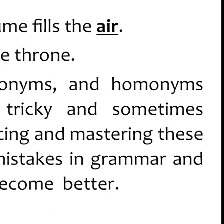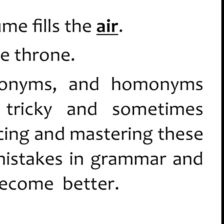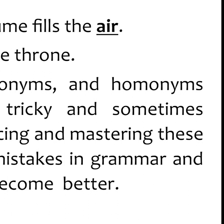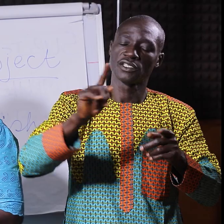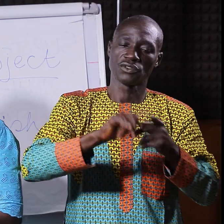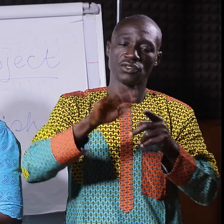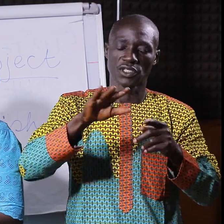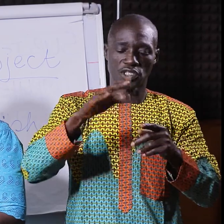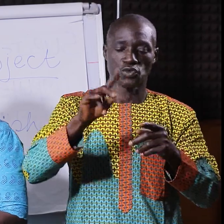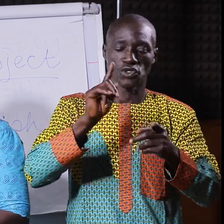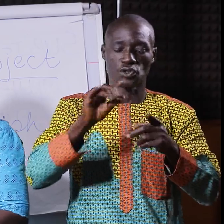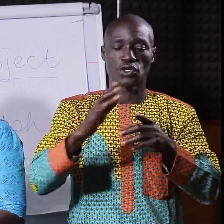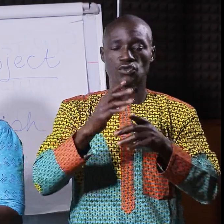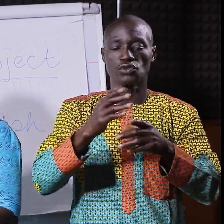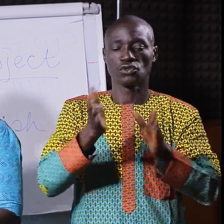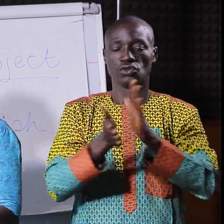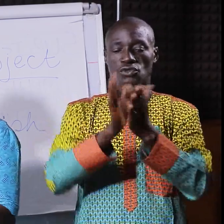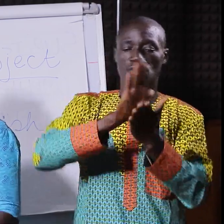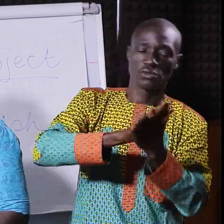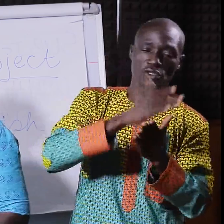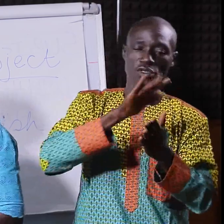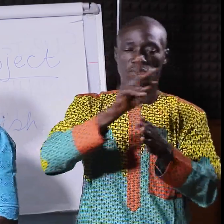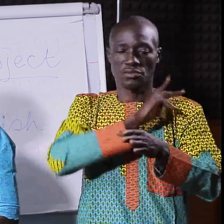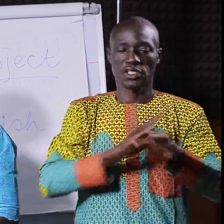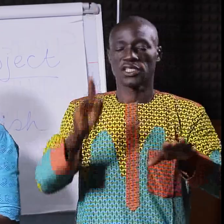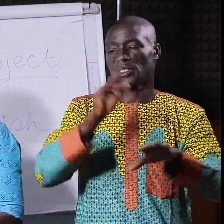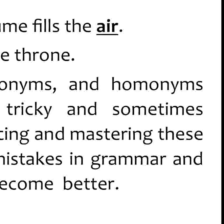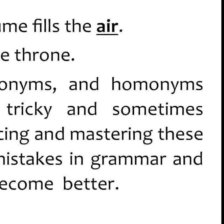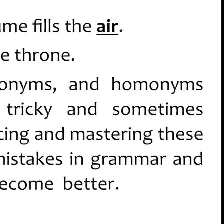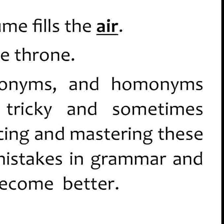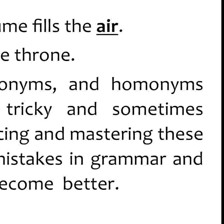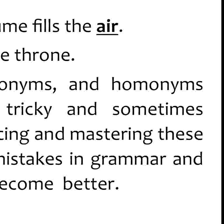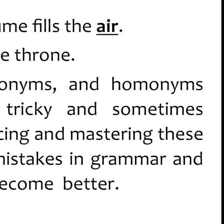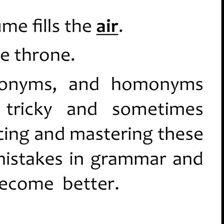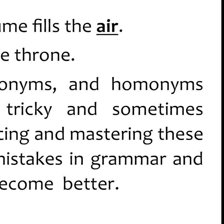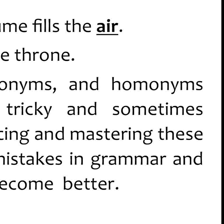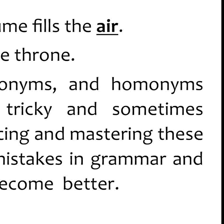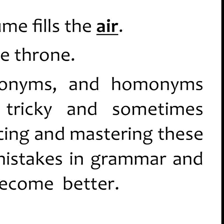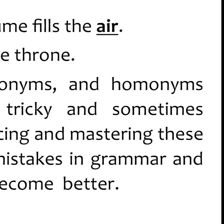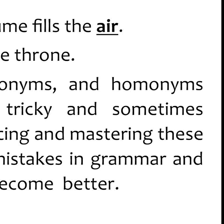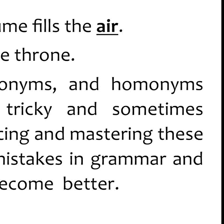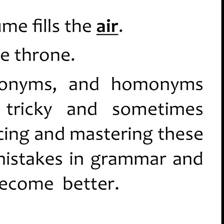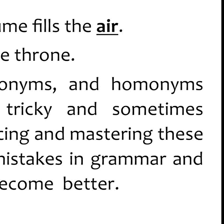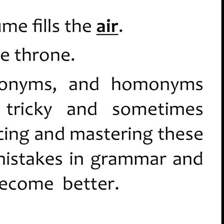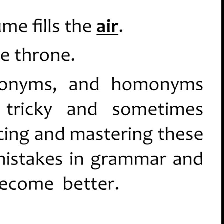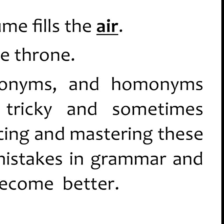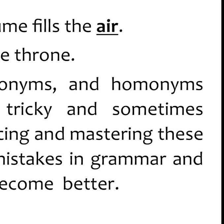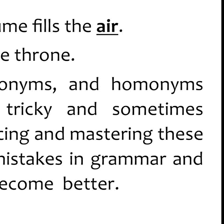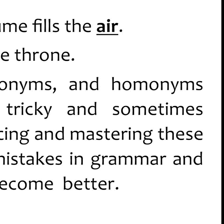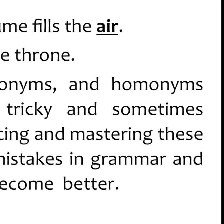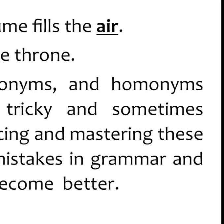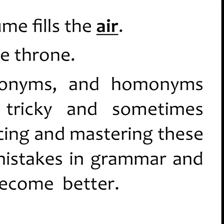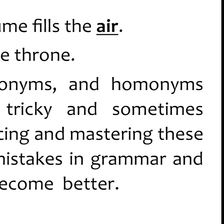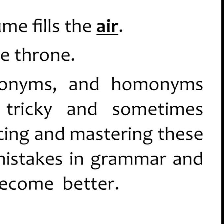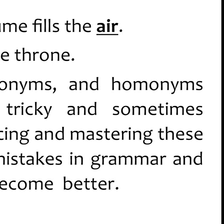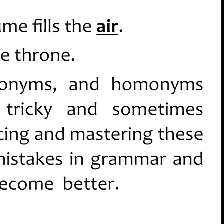the throne. That's talking about kingship, rulership again. Now, homophones, heteronyms,